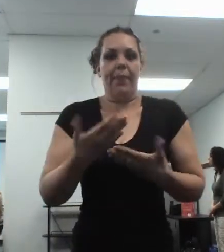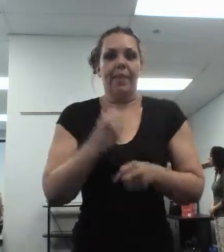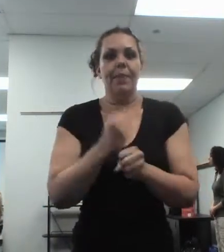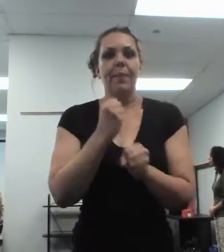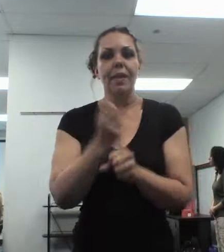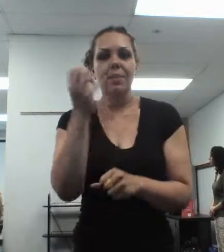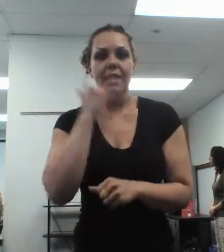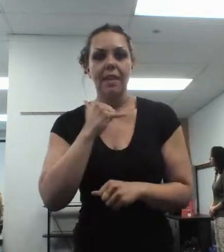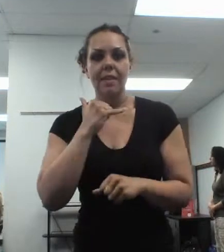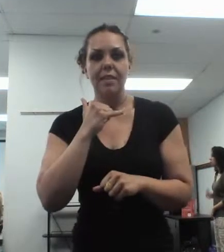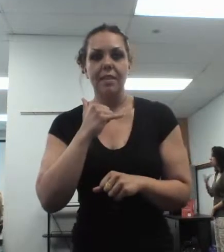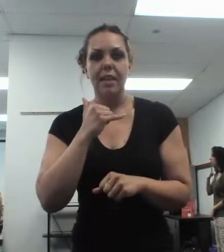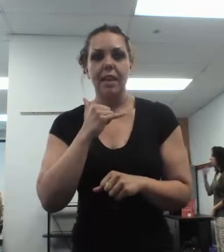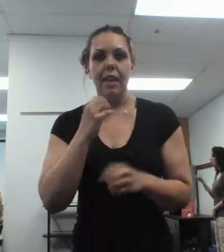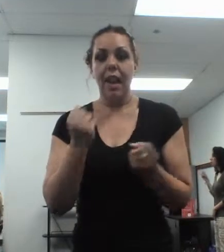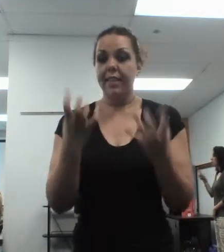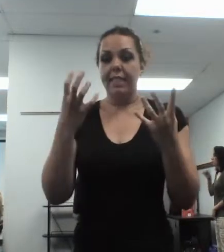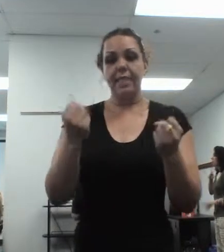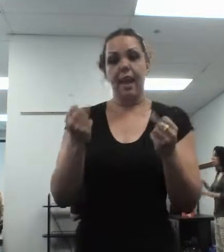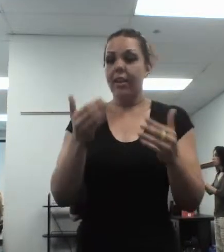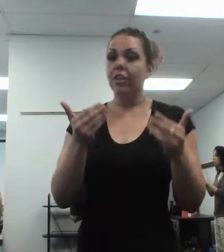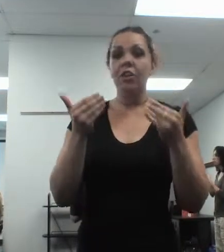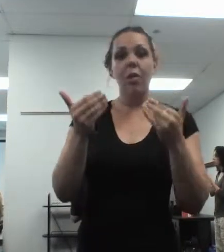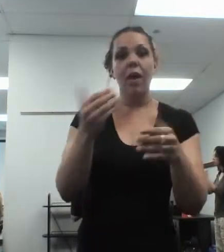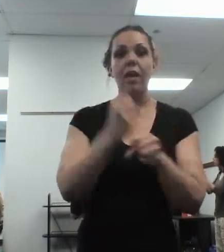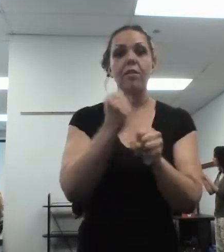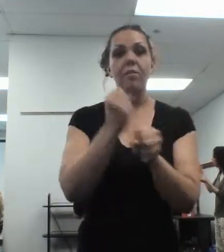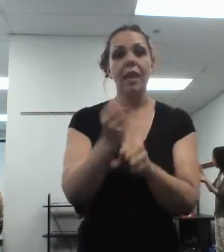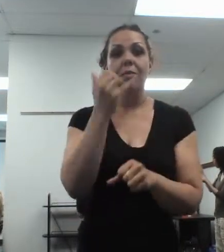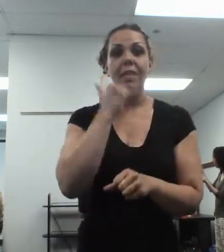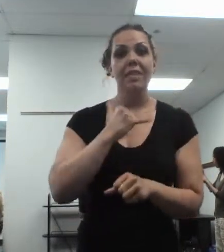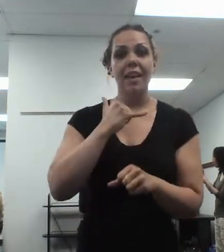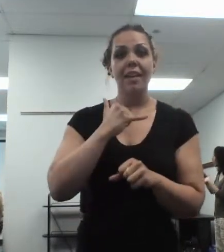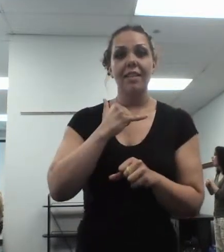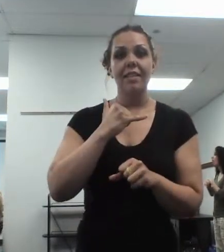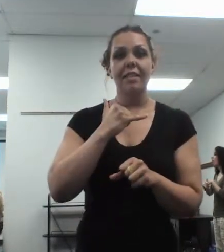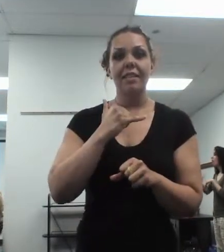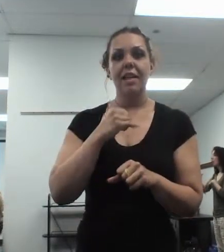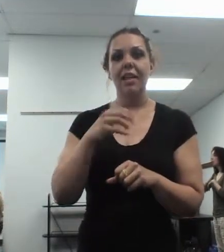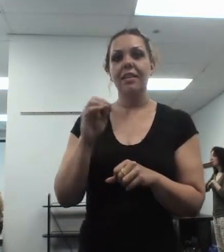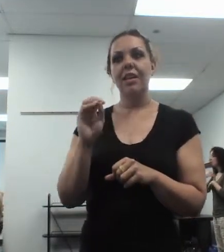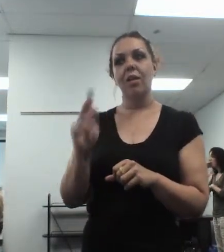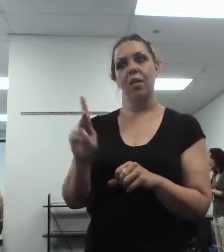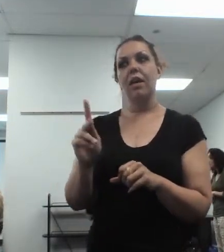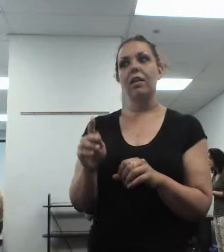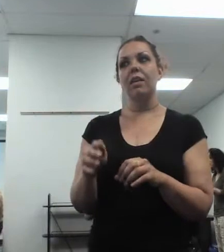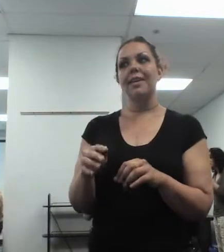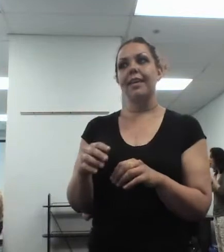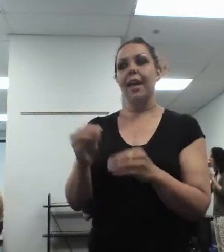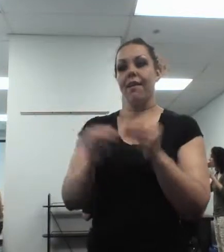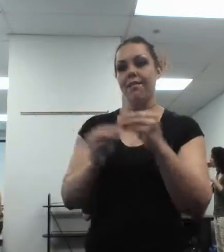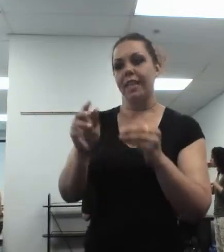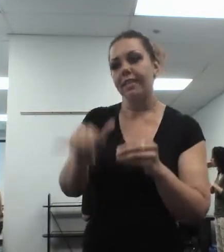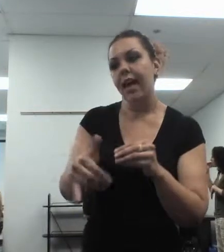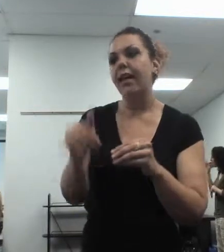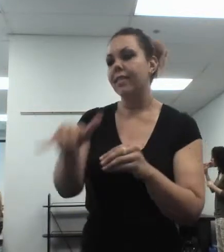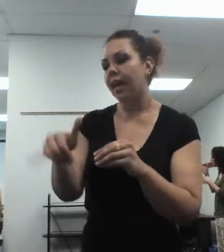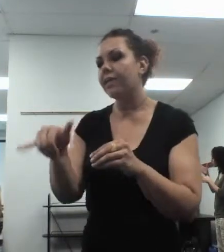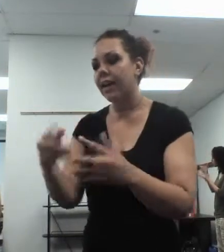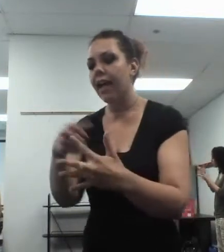we need to fix that, fix this, and fix that, but man, you look good doing it. Okay? And the more you do that, the